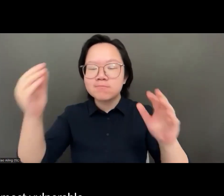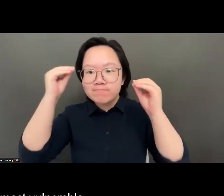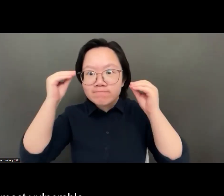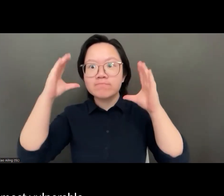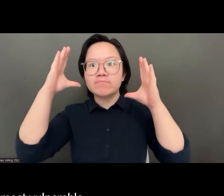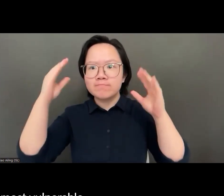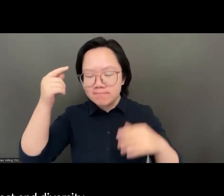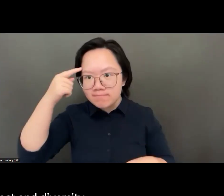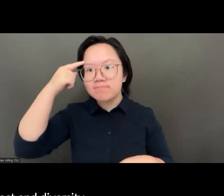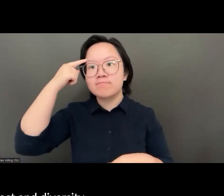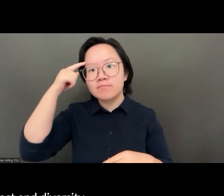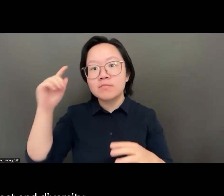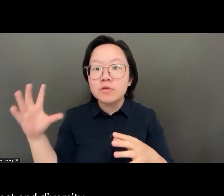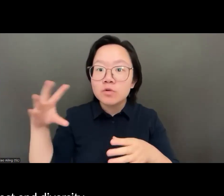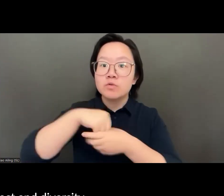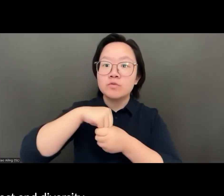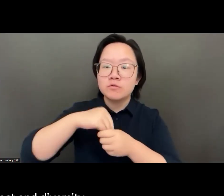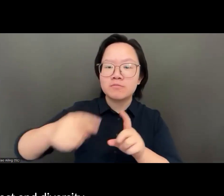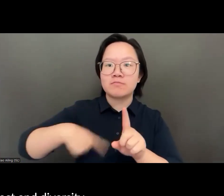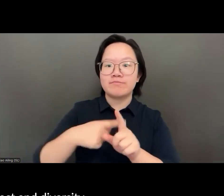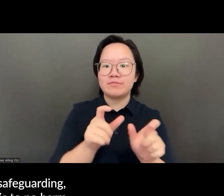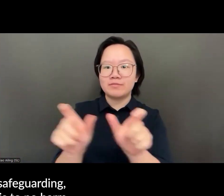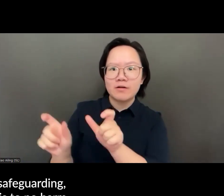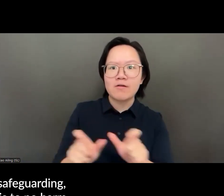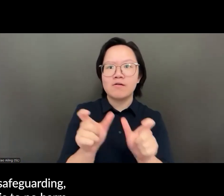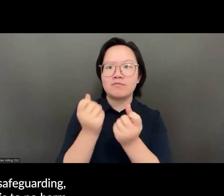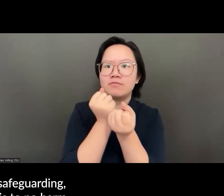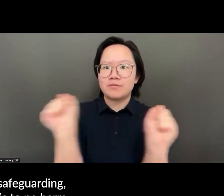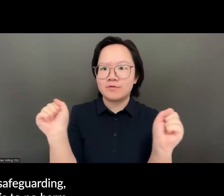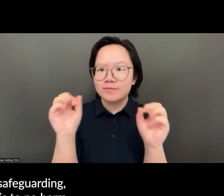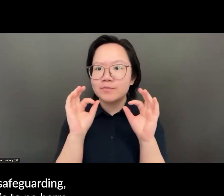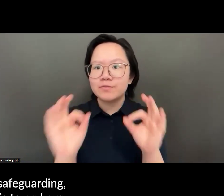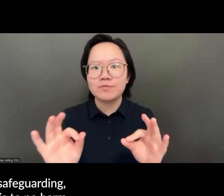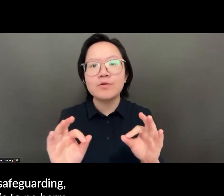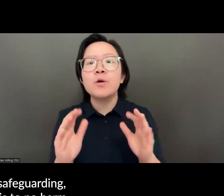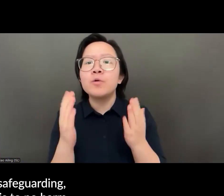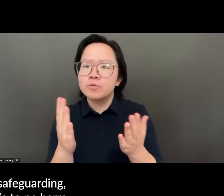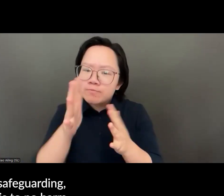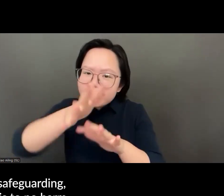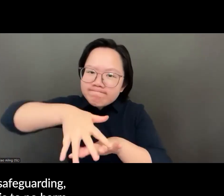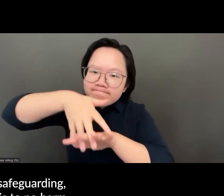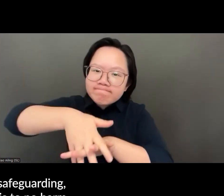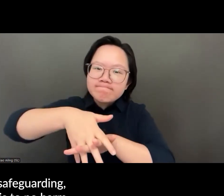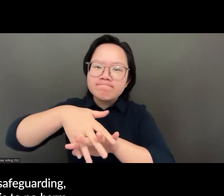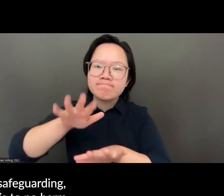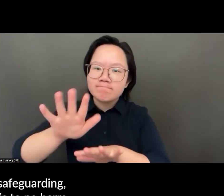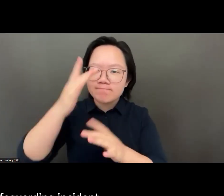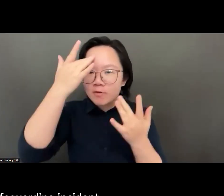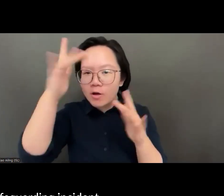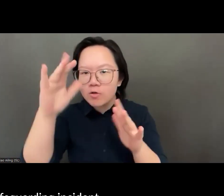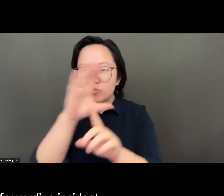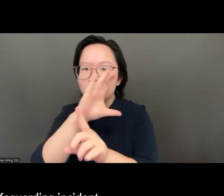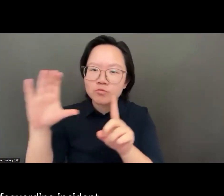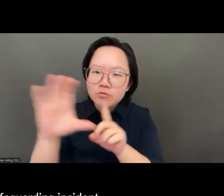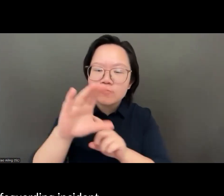most vulnerable, and promote respect and diversity. And towards safeguarding, our approach is do no harm,